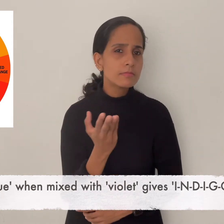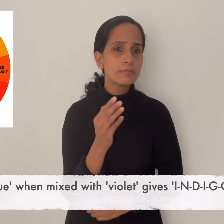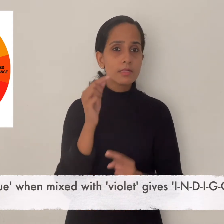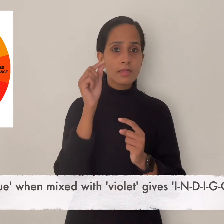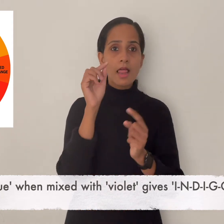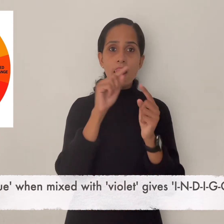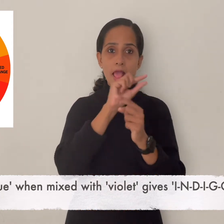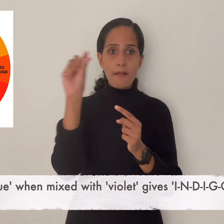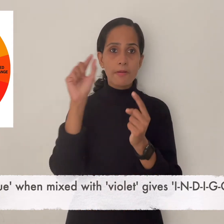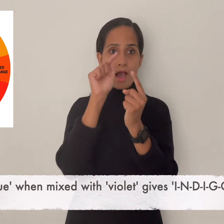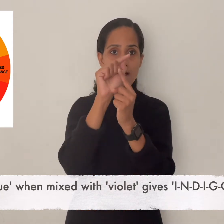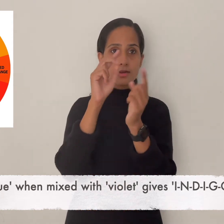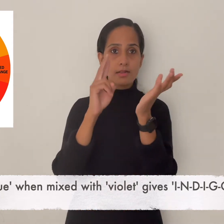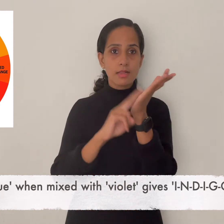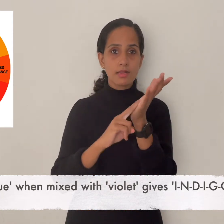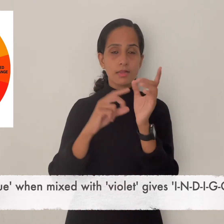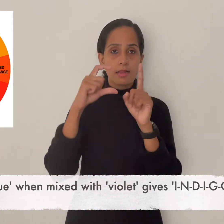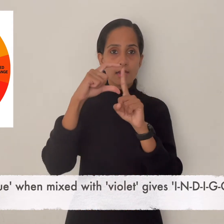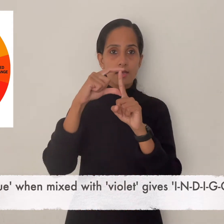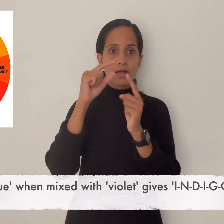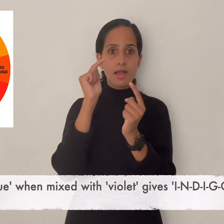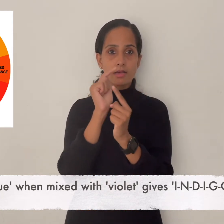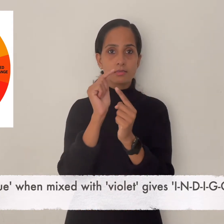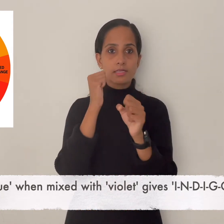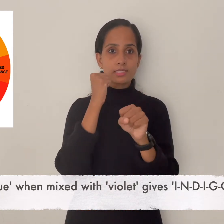give indigo.